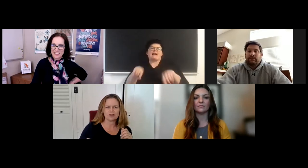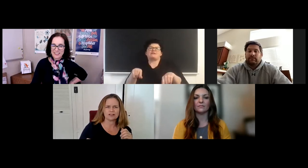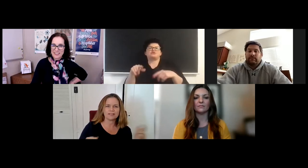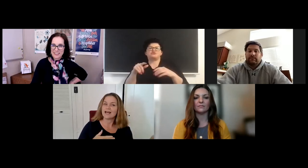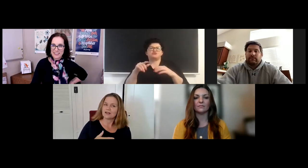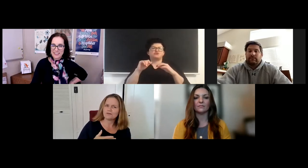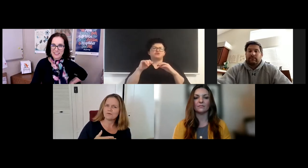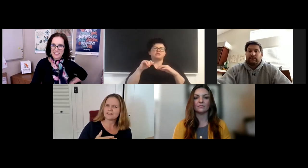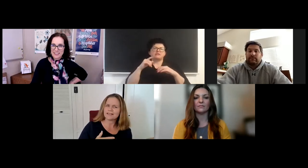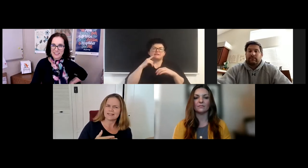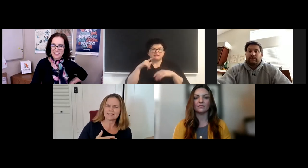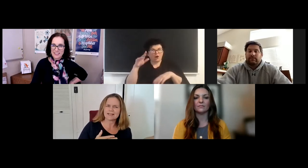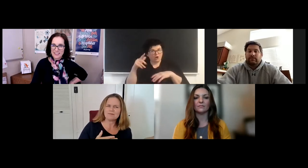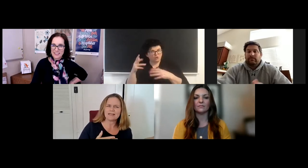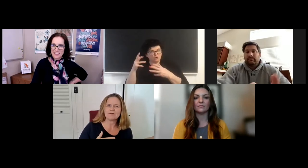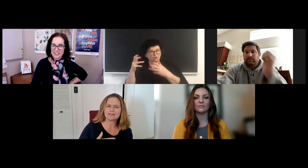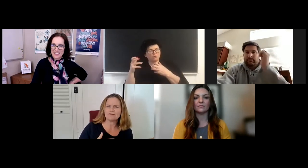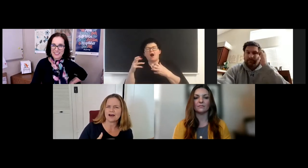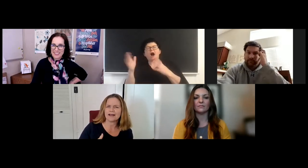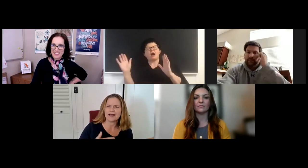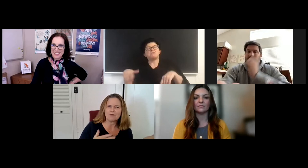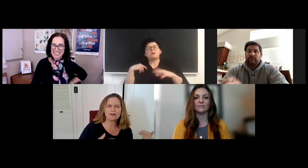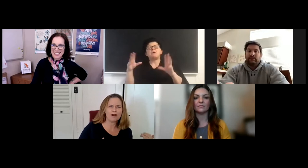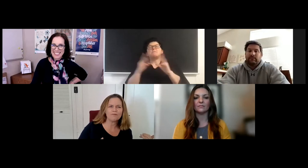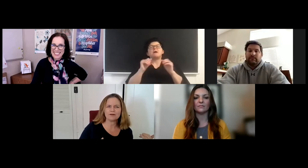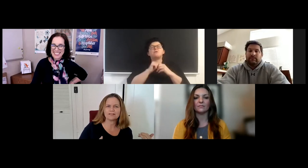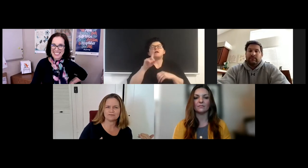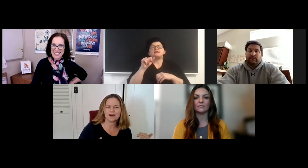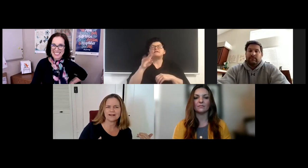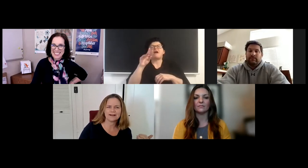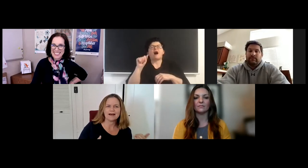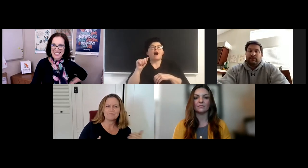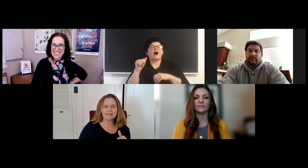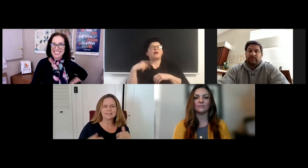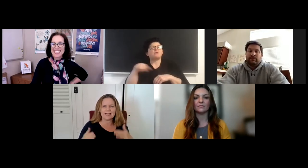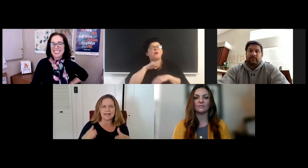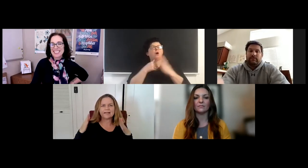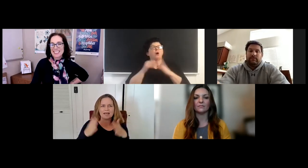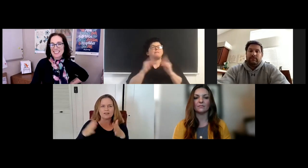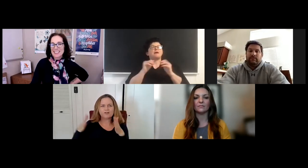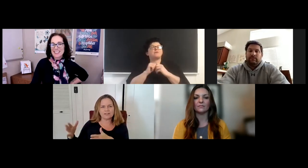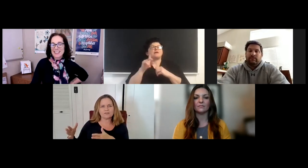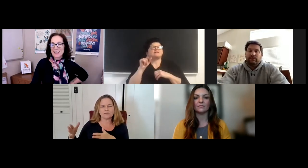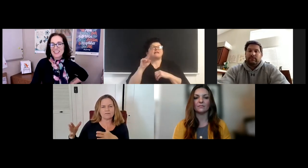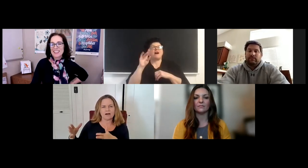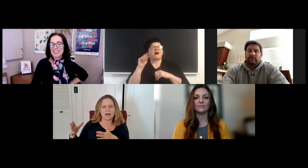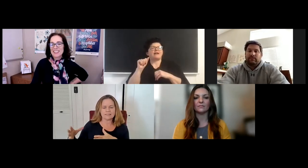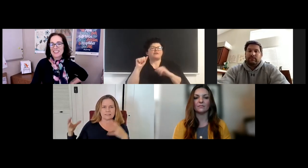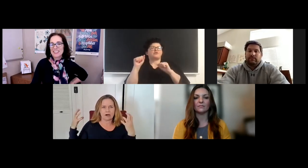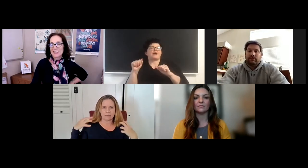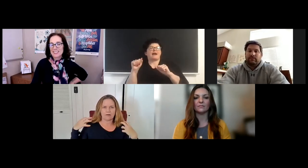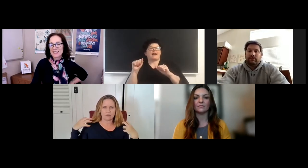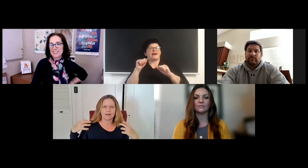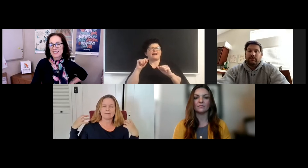you're constructing, you say, do you want to, let's get a meeting with Devana. How about we all meet with Devana? Because then you can sort of, the onus